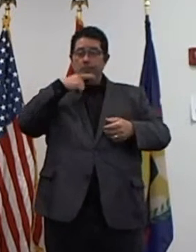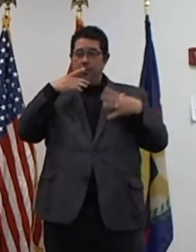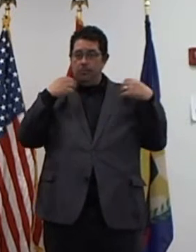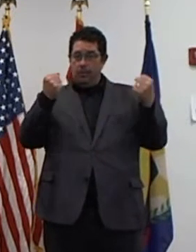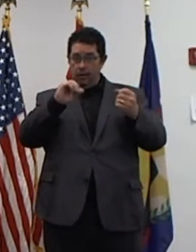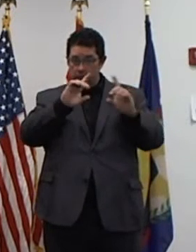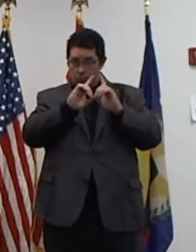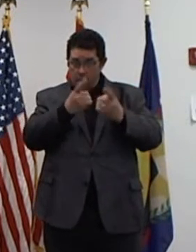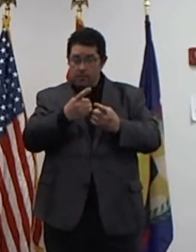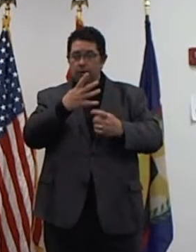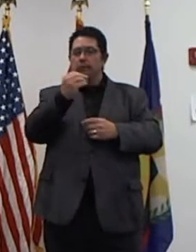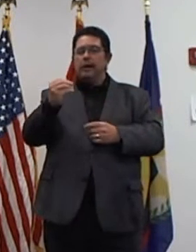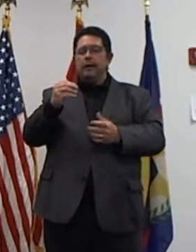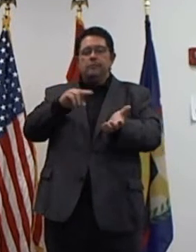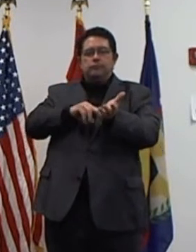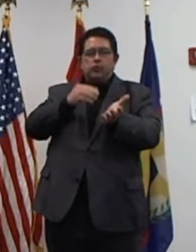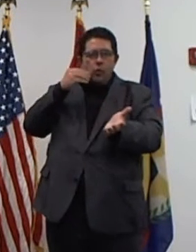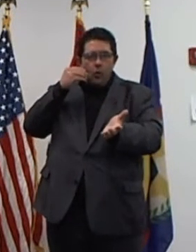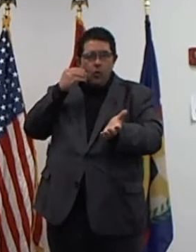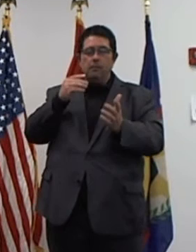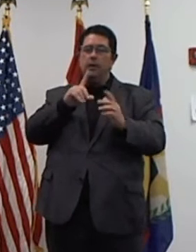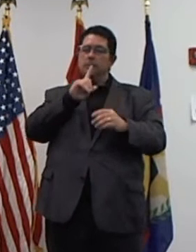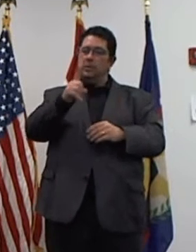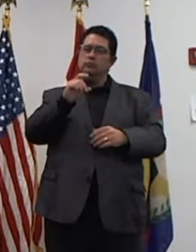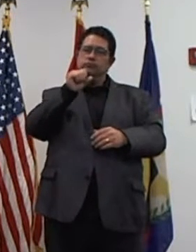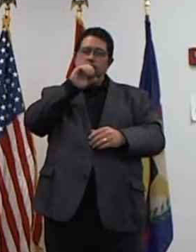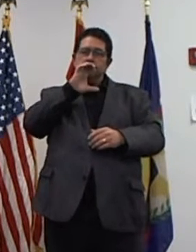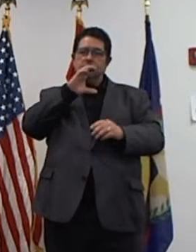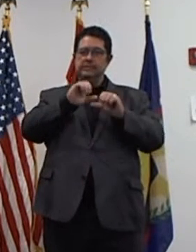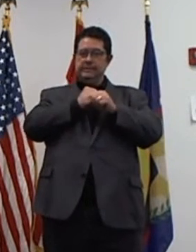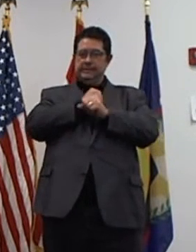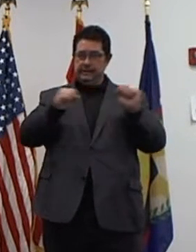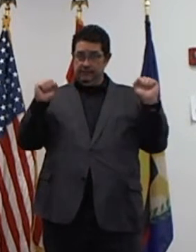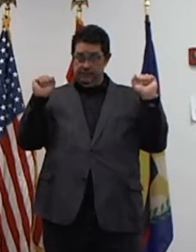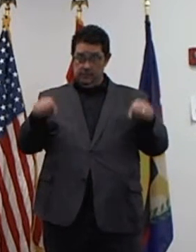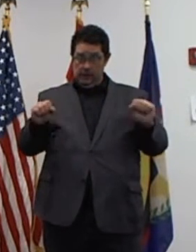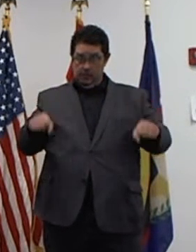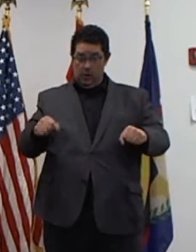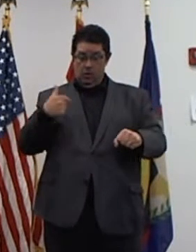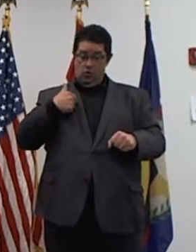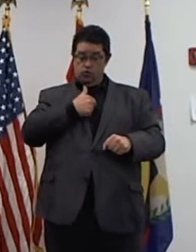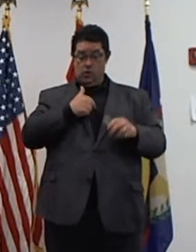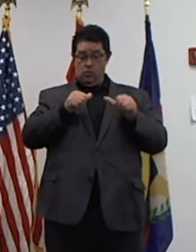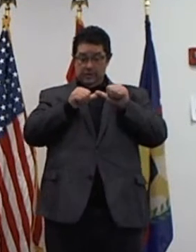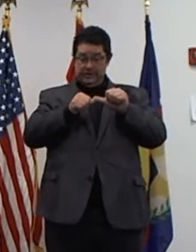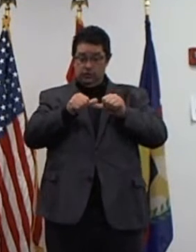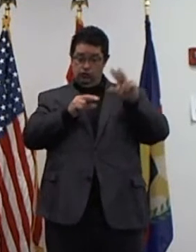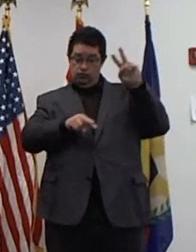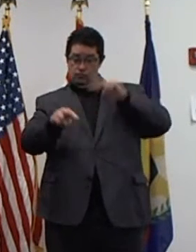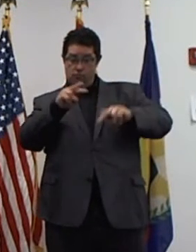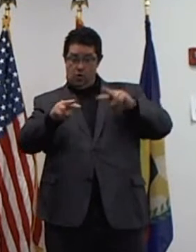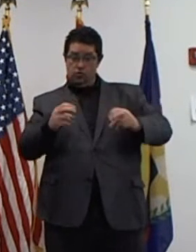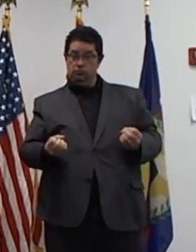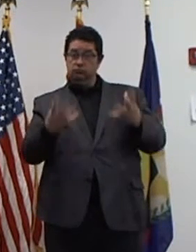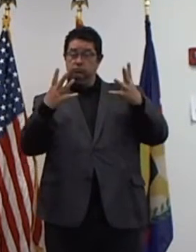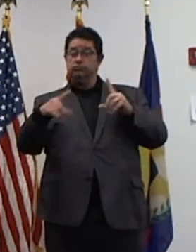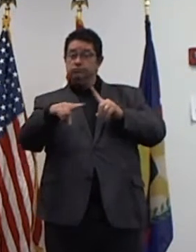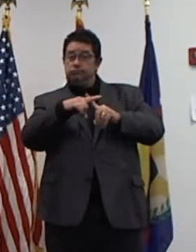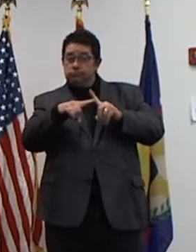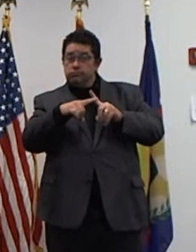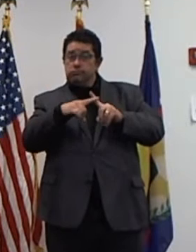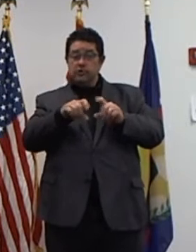homes to make sure that we keep our seniors safe as possible. We will continue to monitor cases, and we'll continue to